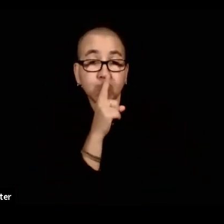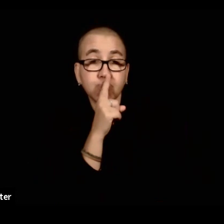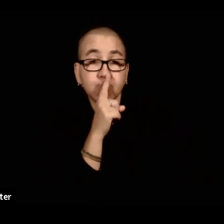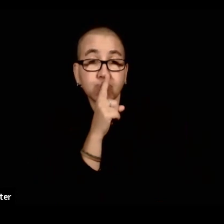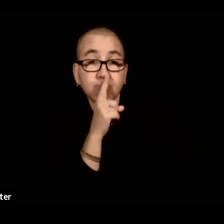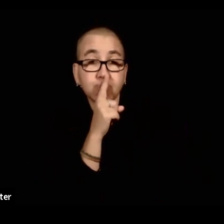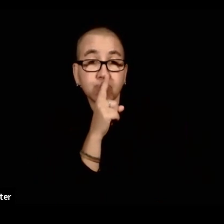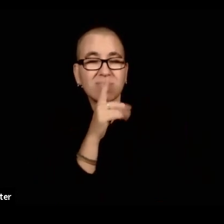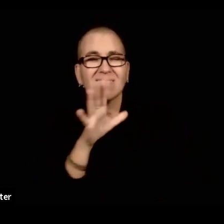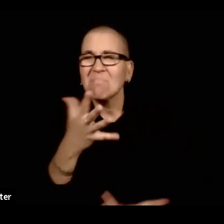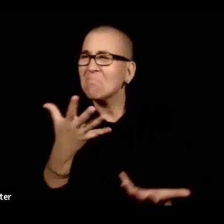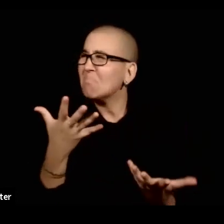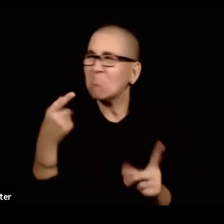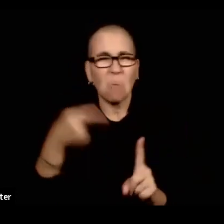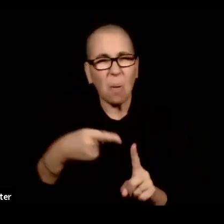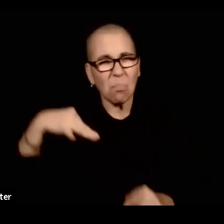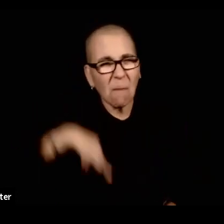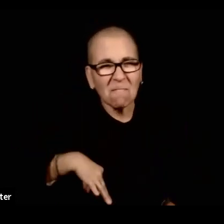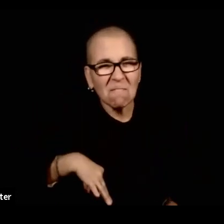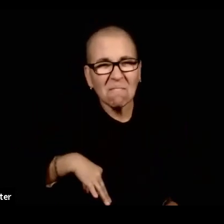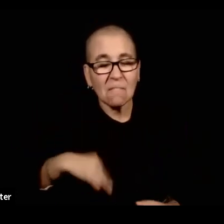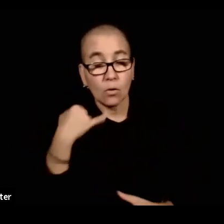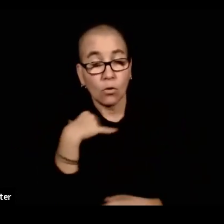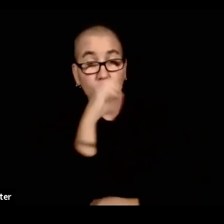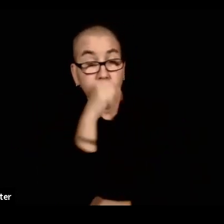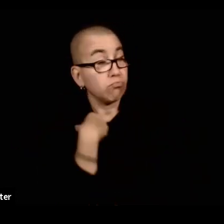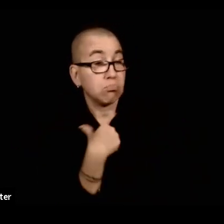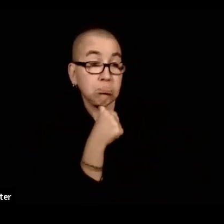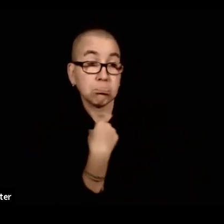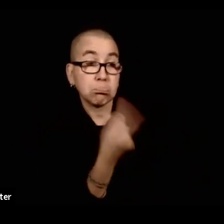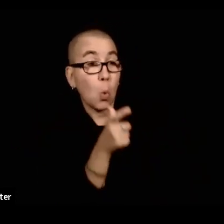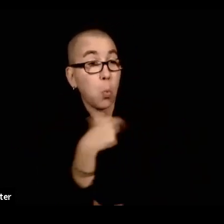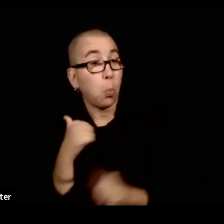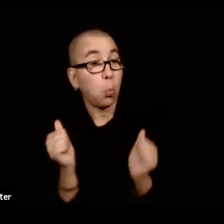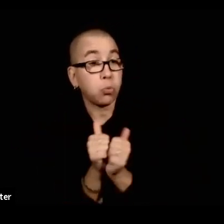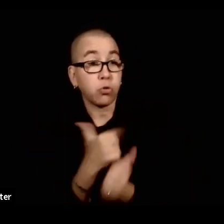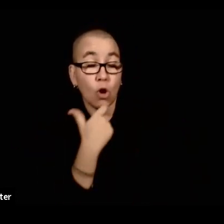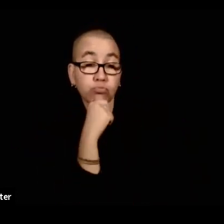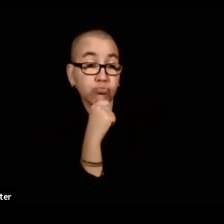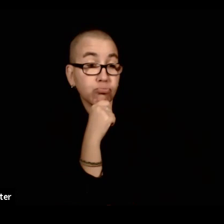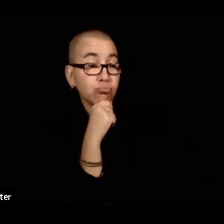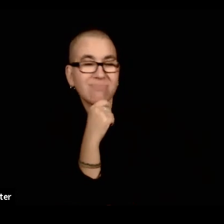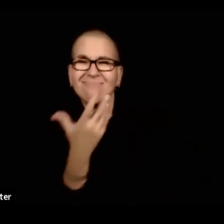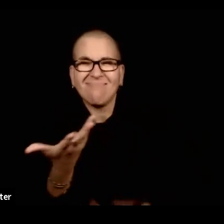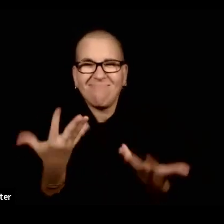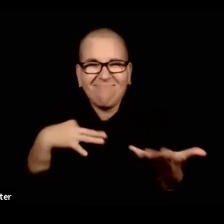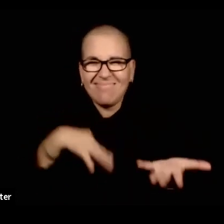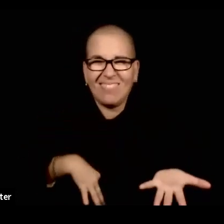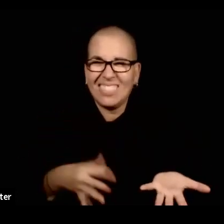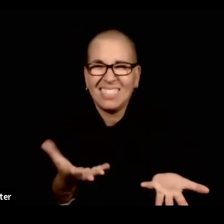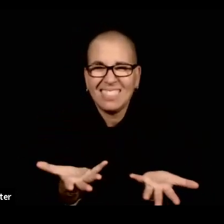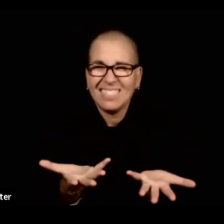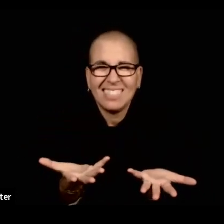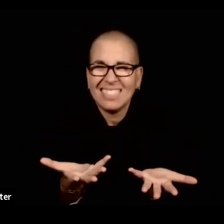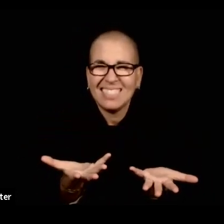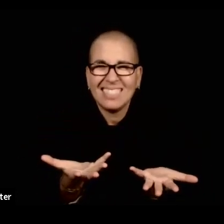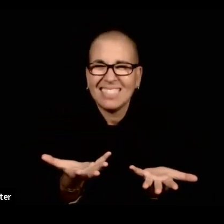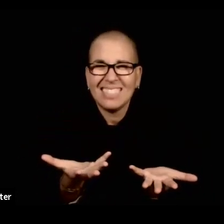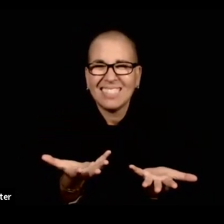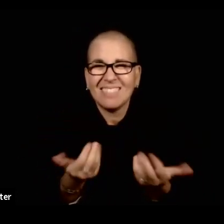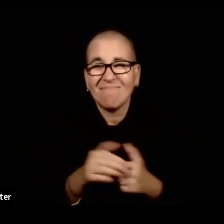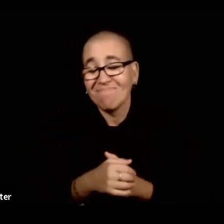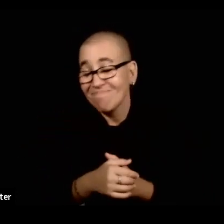positive. We don't have information about symptoms on you, when they may have started, or if you don't have symptoms and